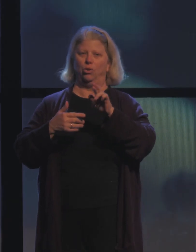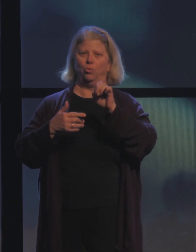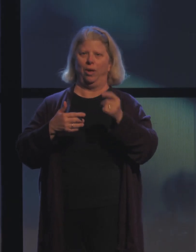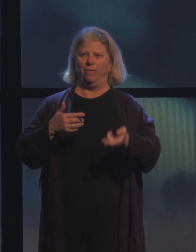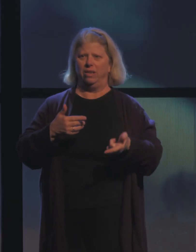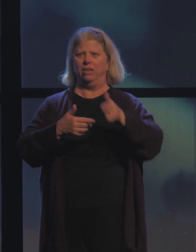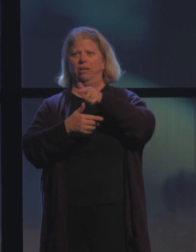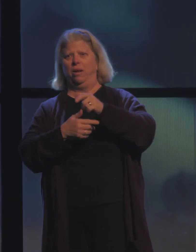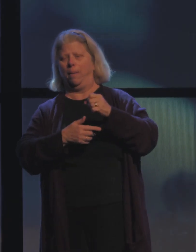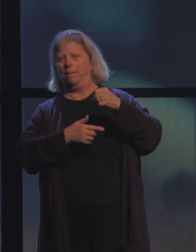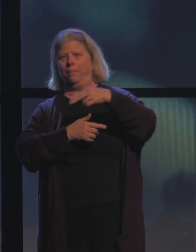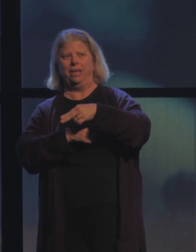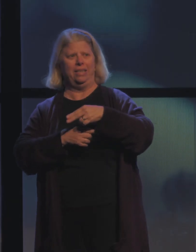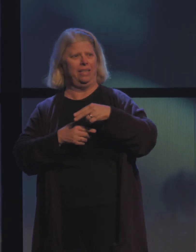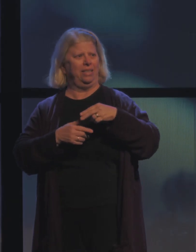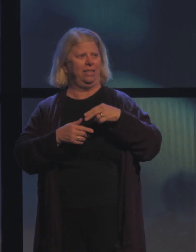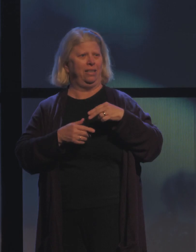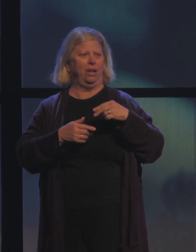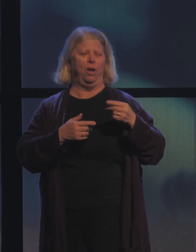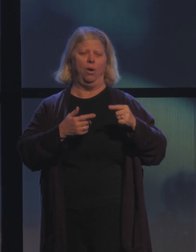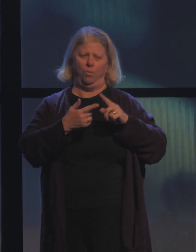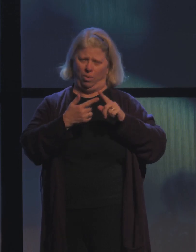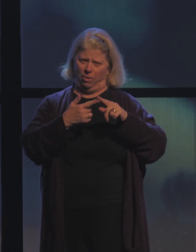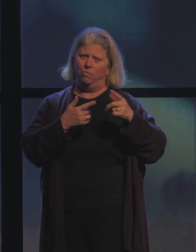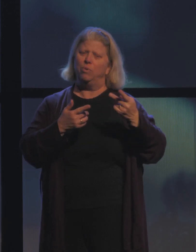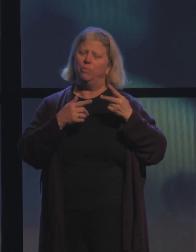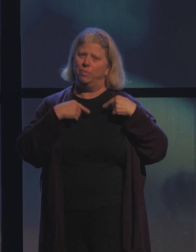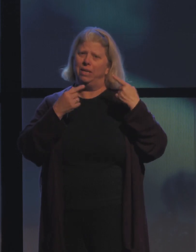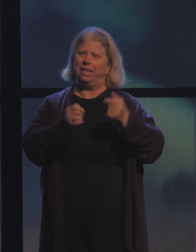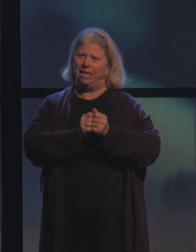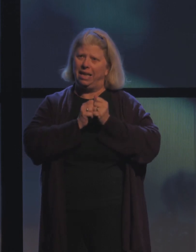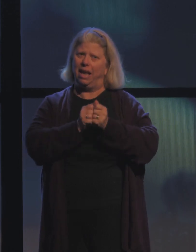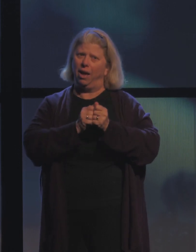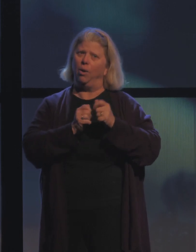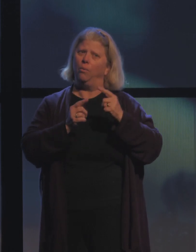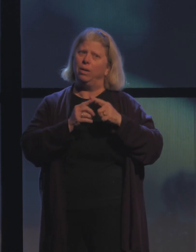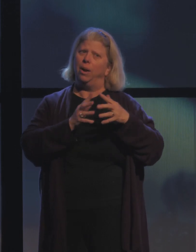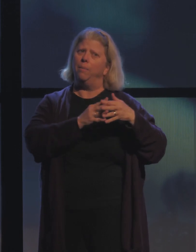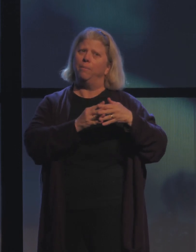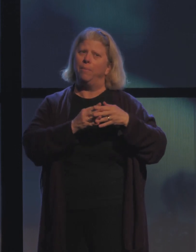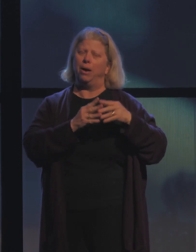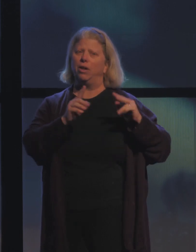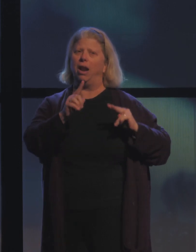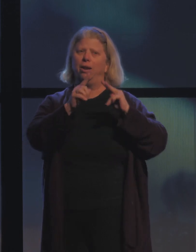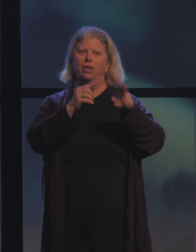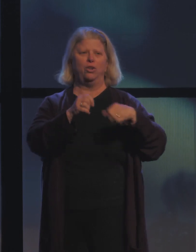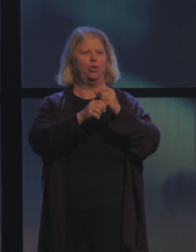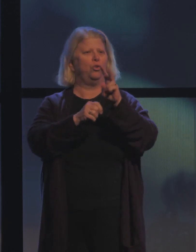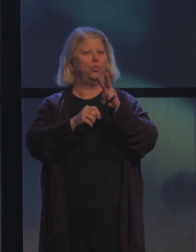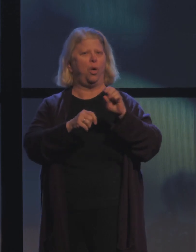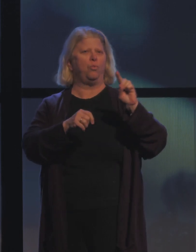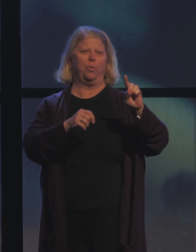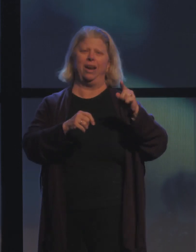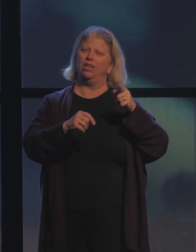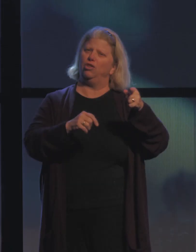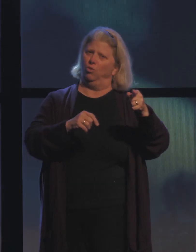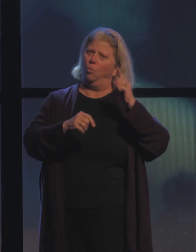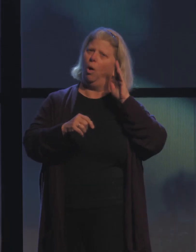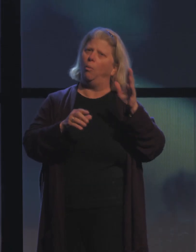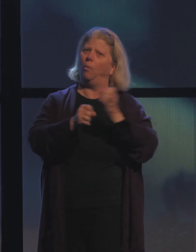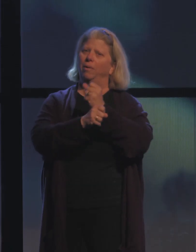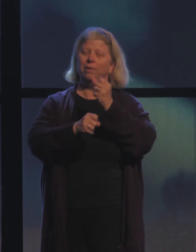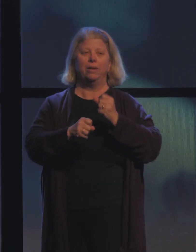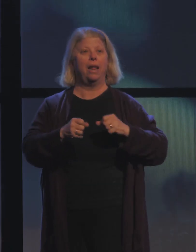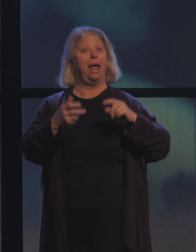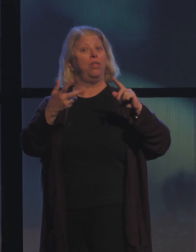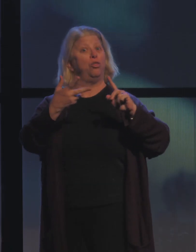Kelly Clarkson because we've been together. I called when she was on American Idol in like 2001. So it's just,